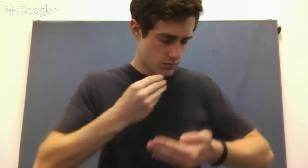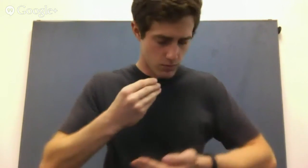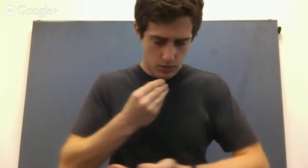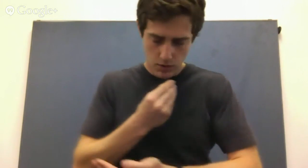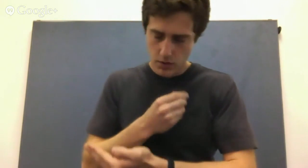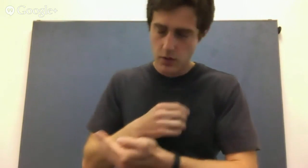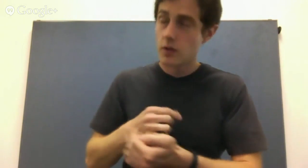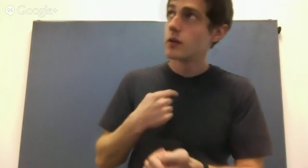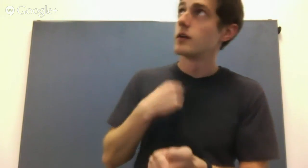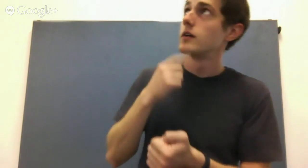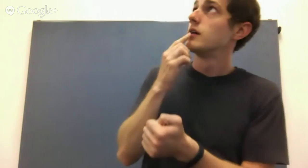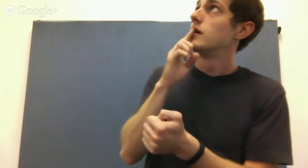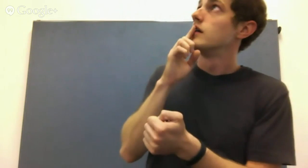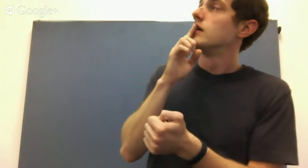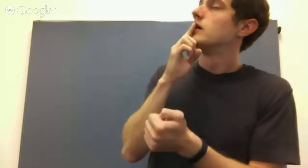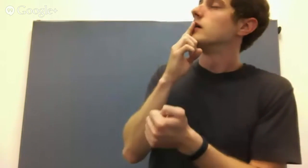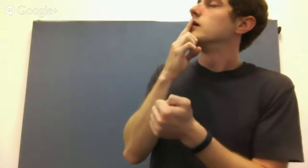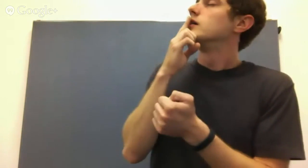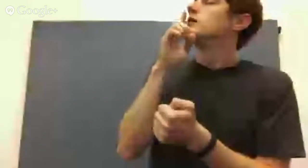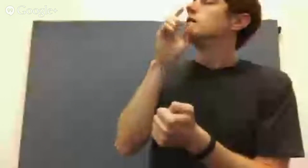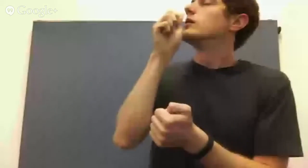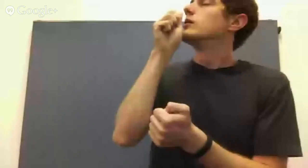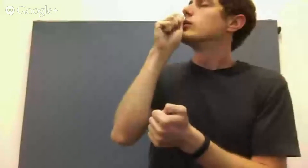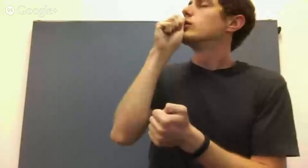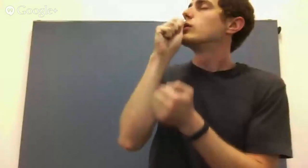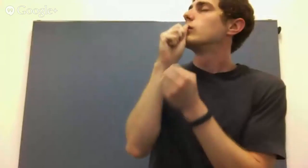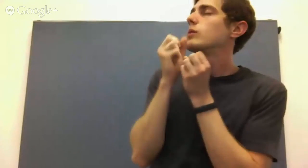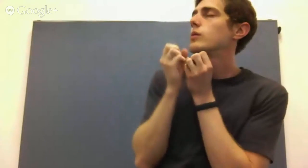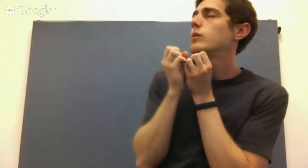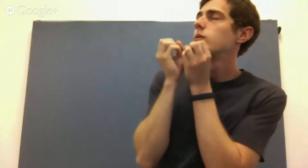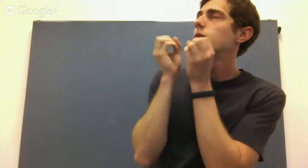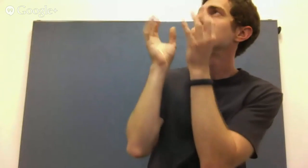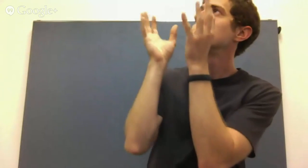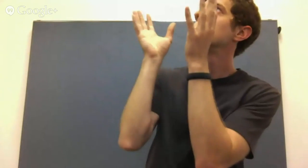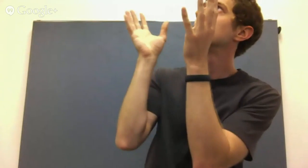Would you tell me all the secrets you don't need to keep?